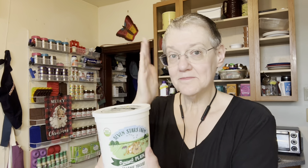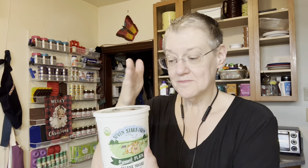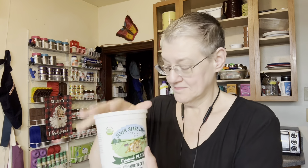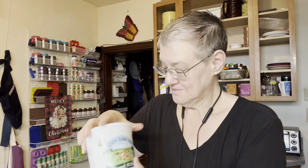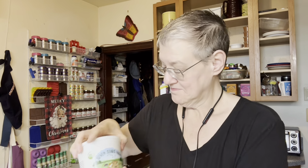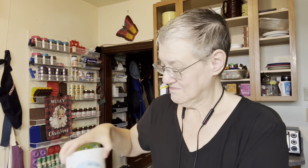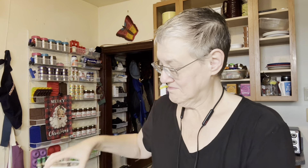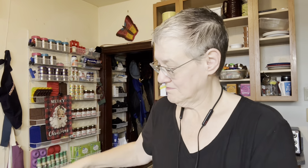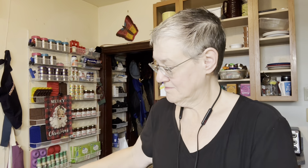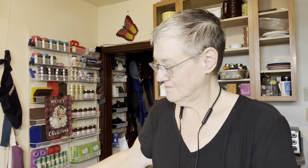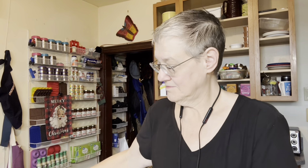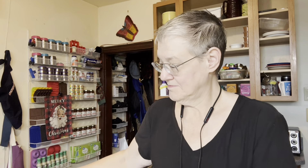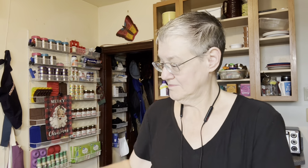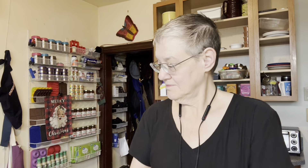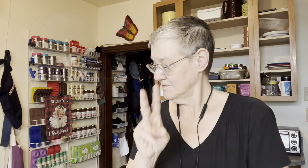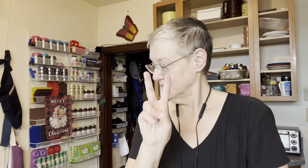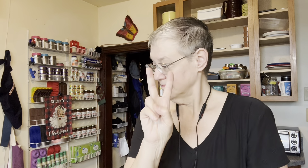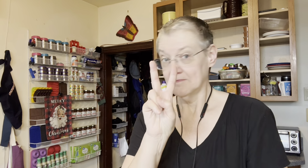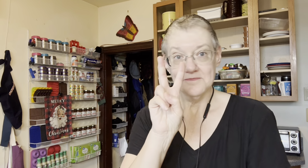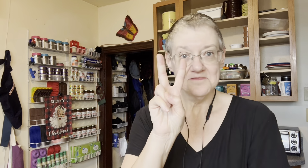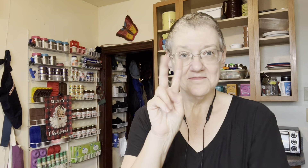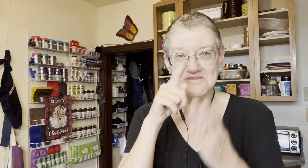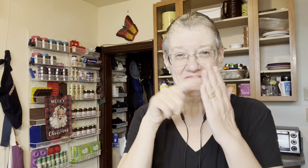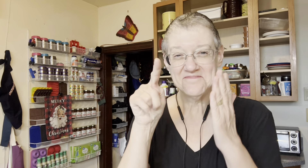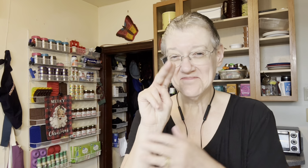So for a whole quart, I'm going to use 2